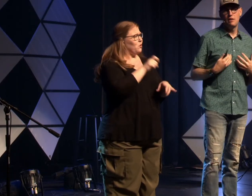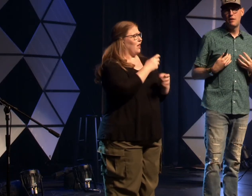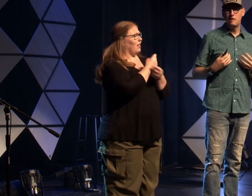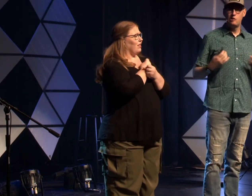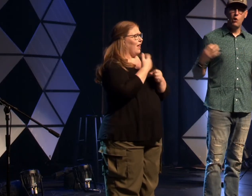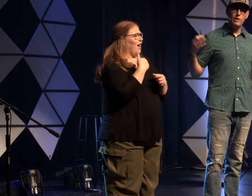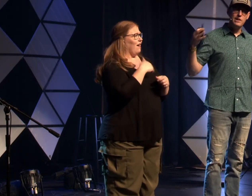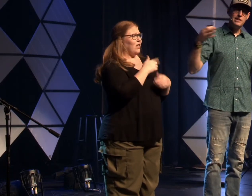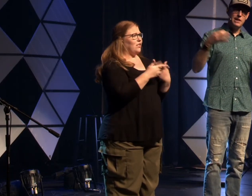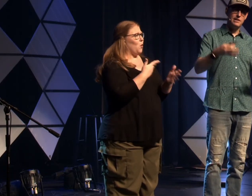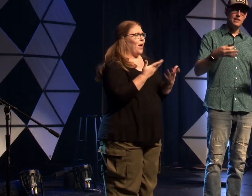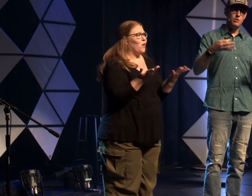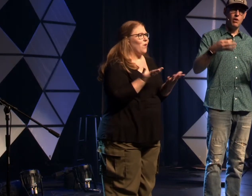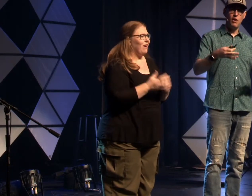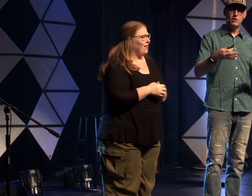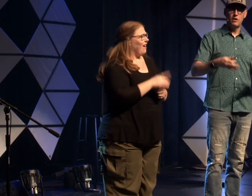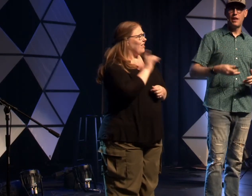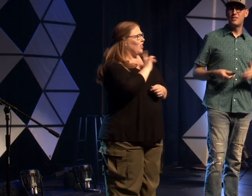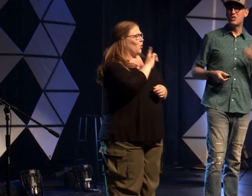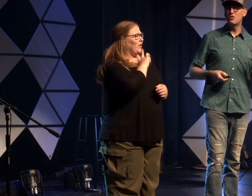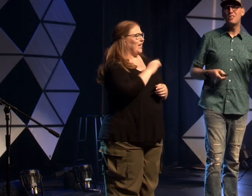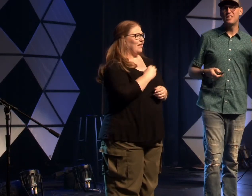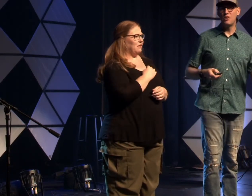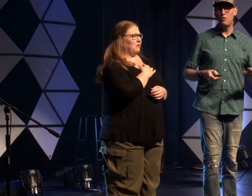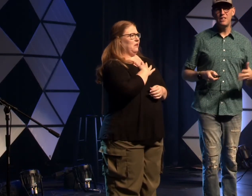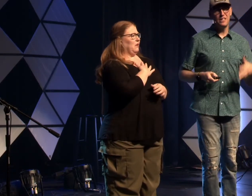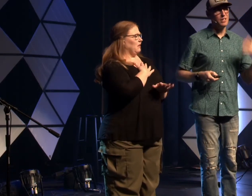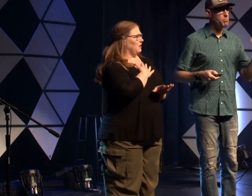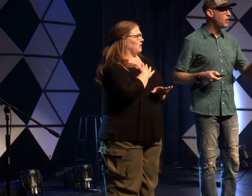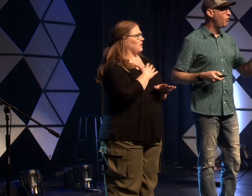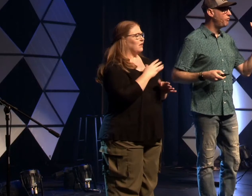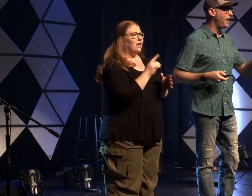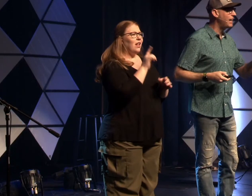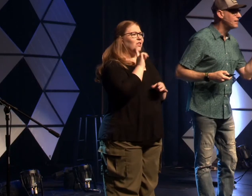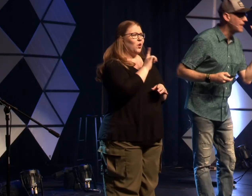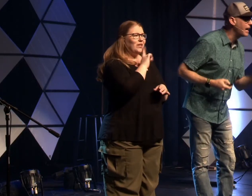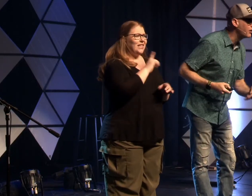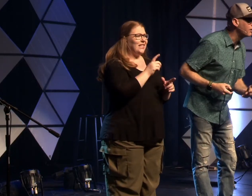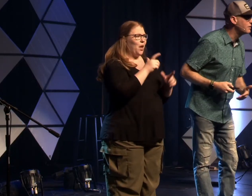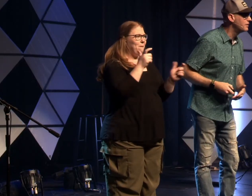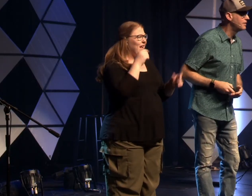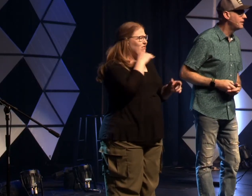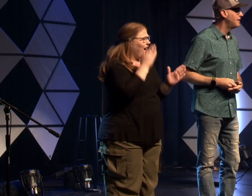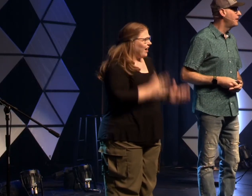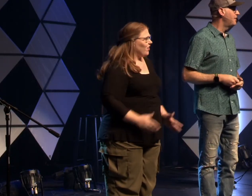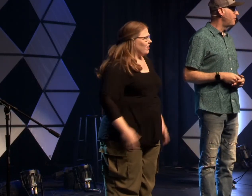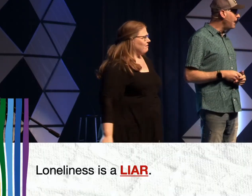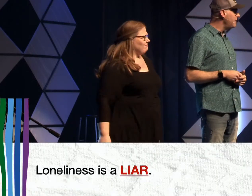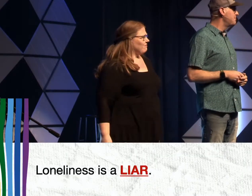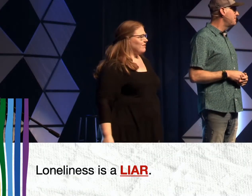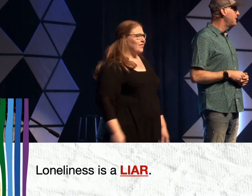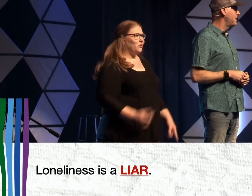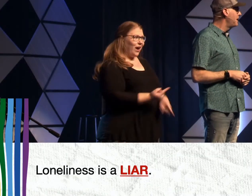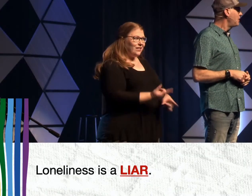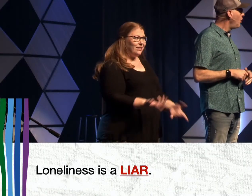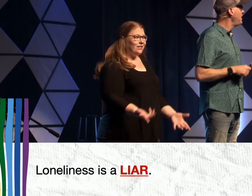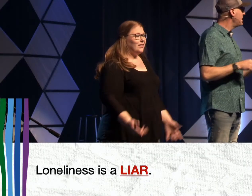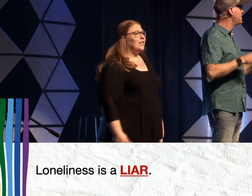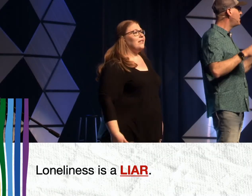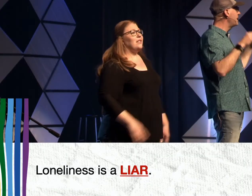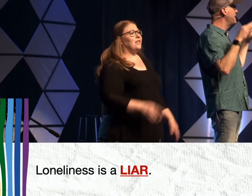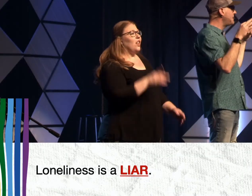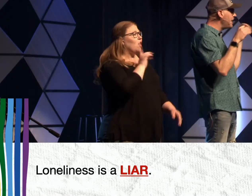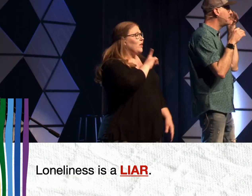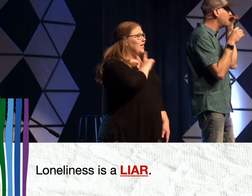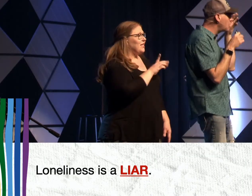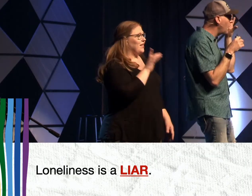unconditionally, loneliness sets into our hearts, our lives. And the truth is, loneliness is a big old fat liar. Right? Loneliness